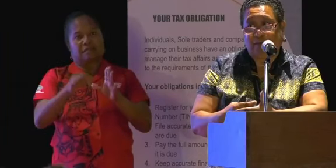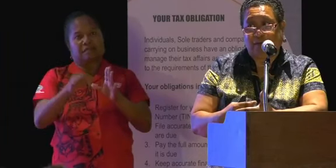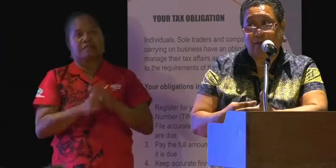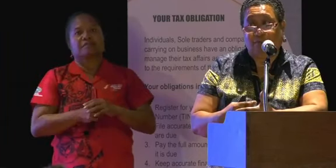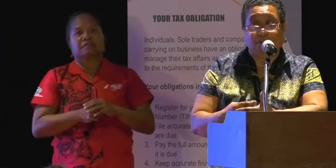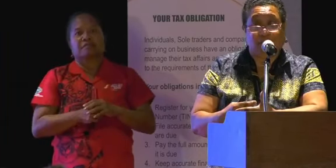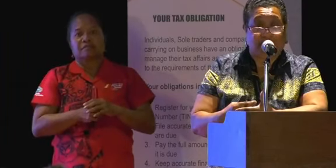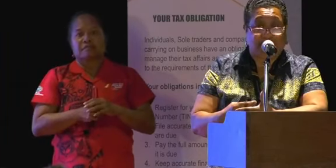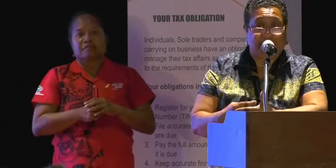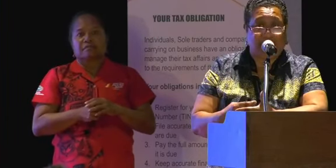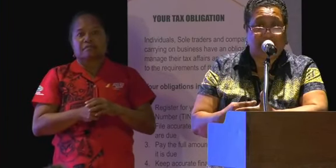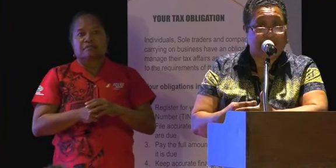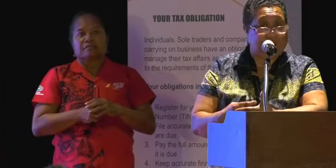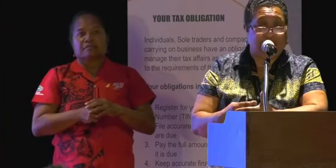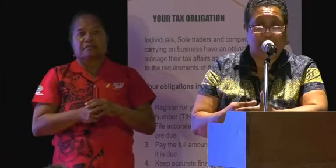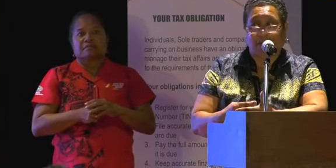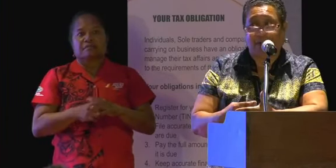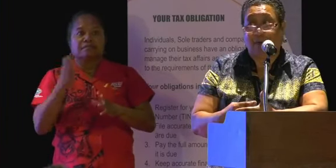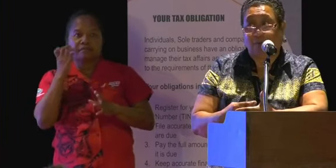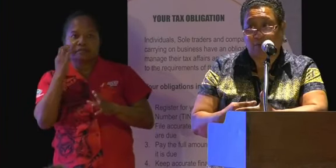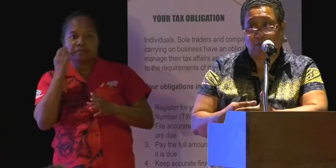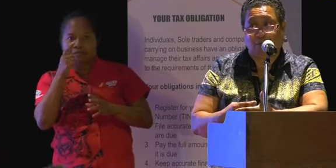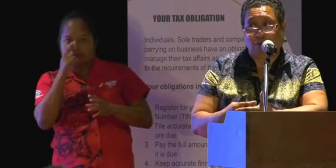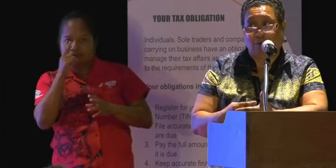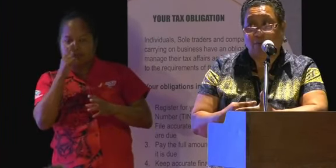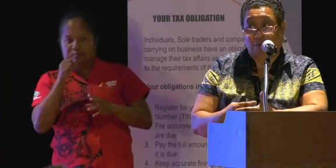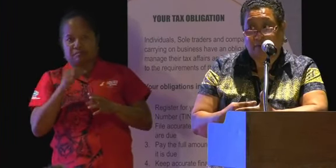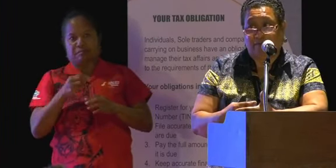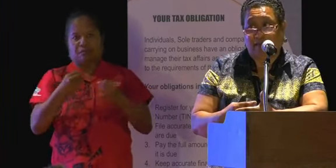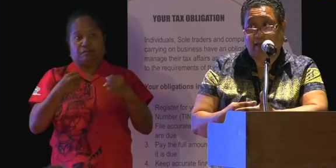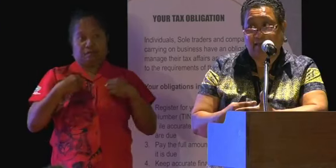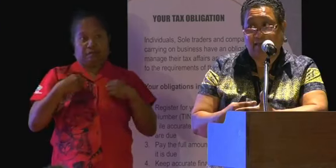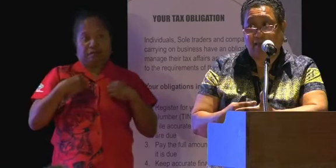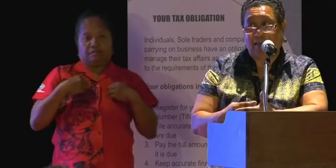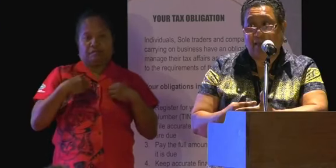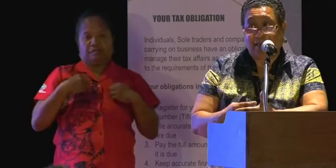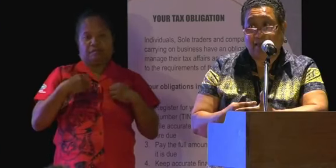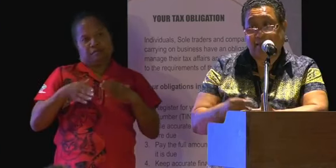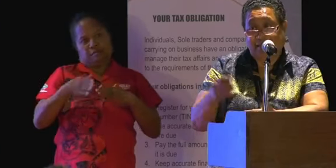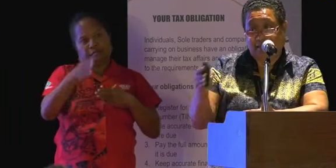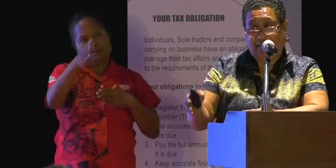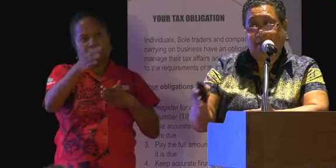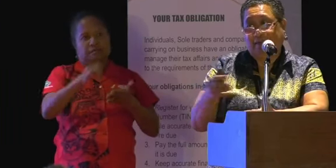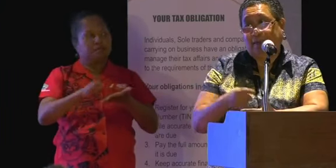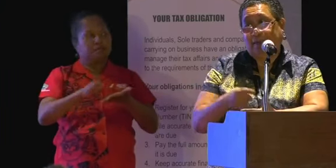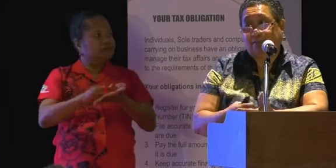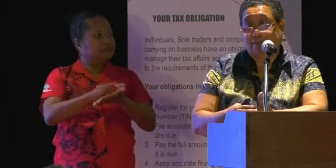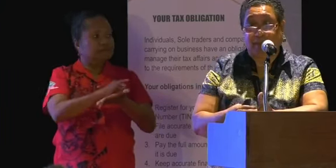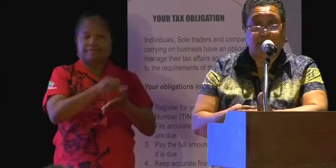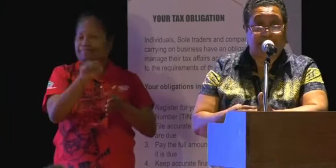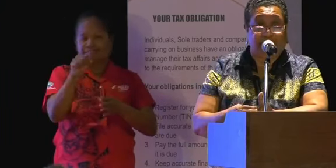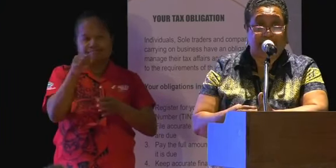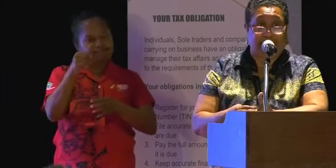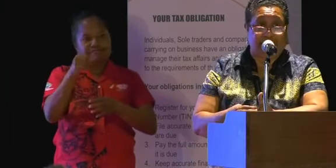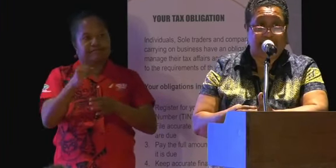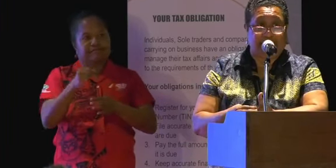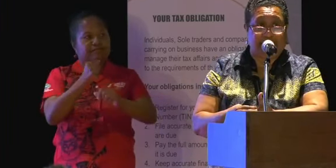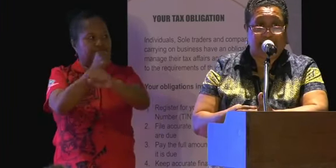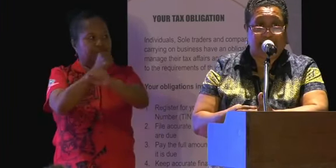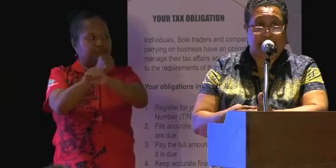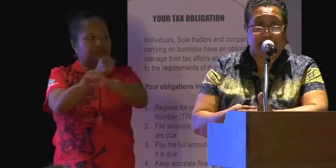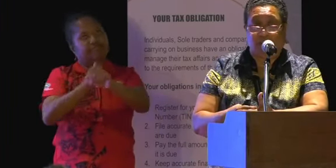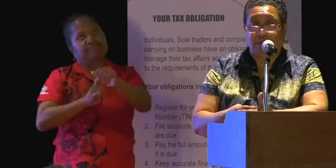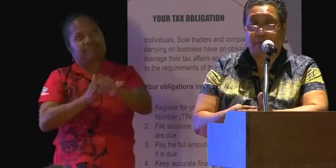occasions already. They've gone to the airport and they were not allowed to board the flight until they have settled their